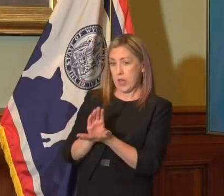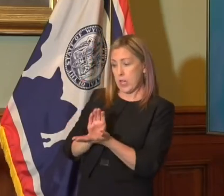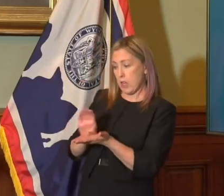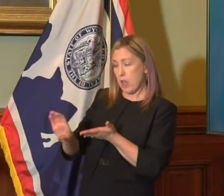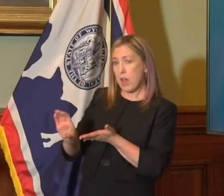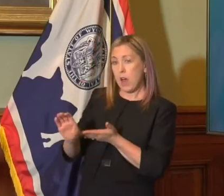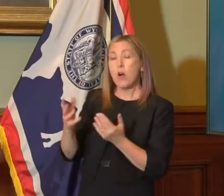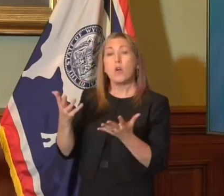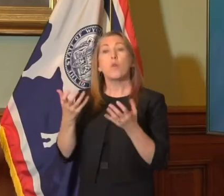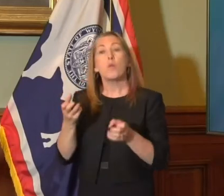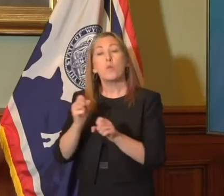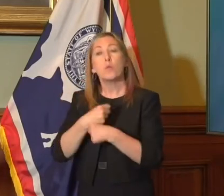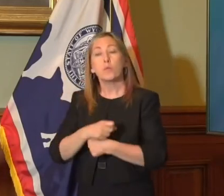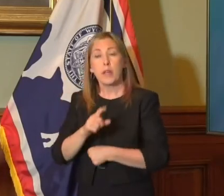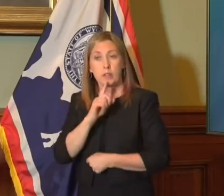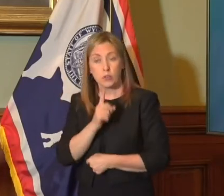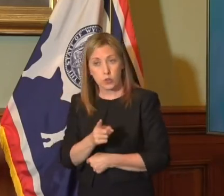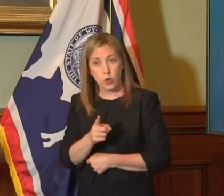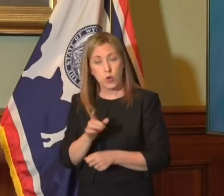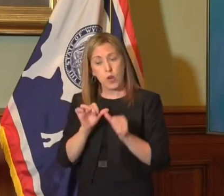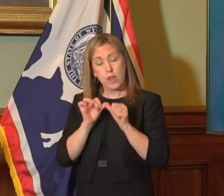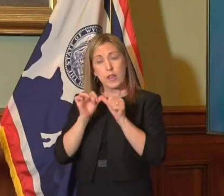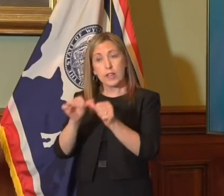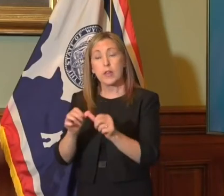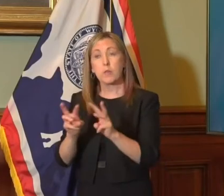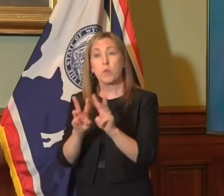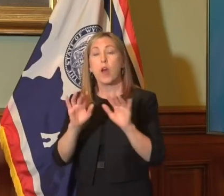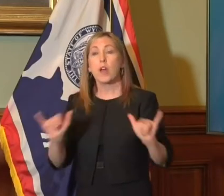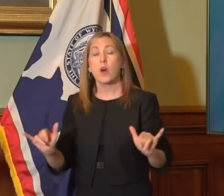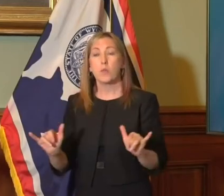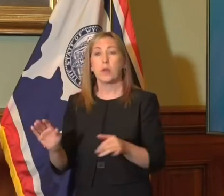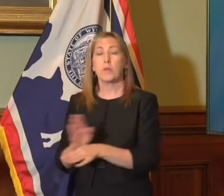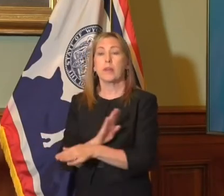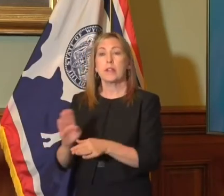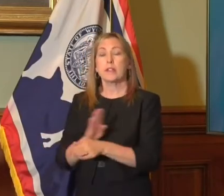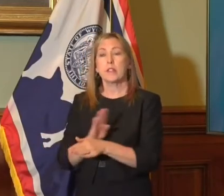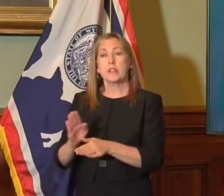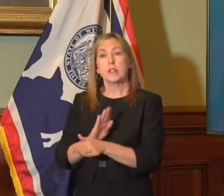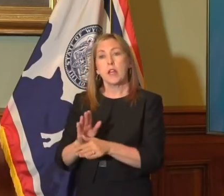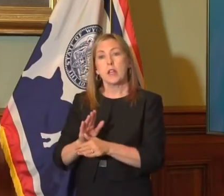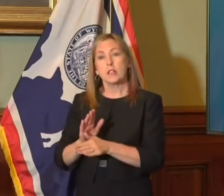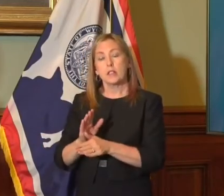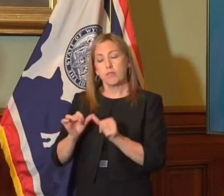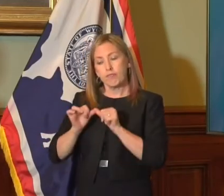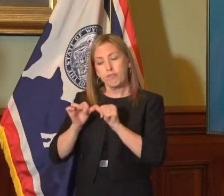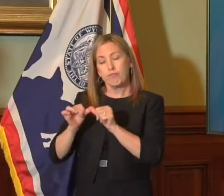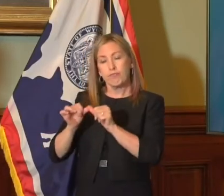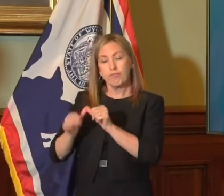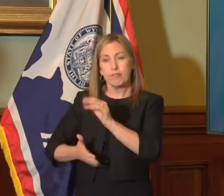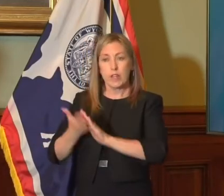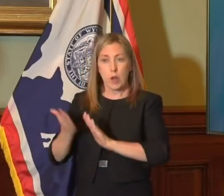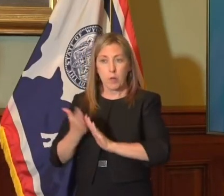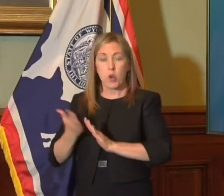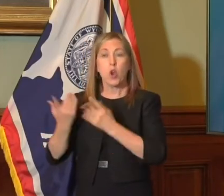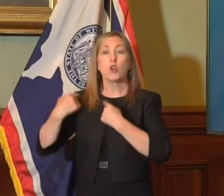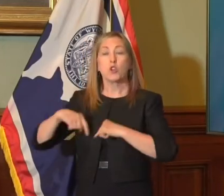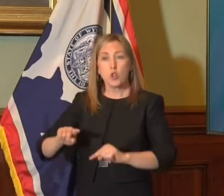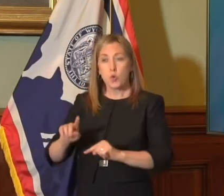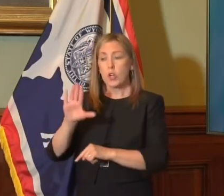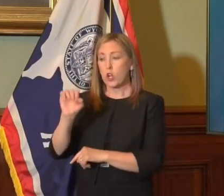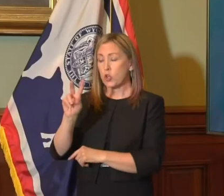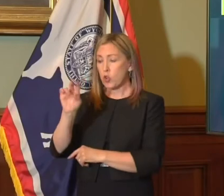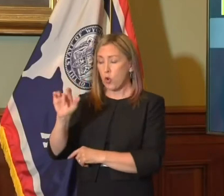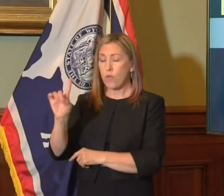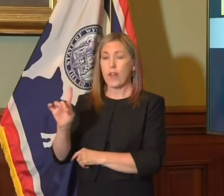And we want to make sure that we keep Wyoming businesses viable throughout the duration of COVID-19.